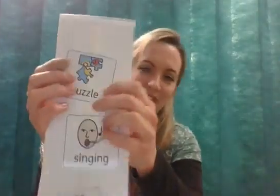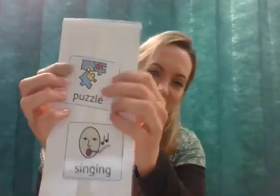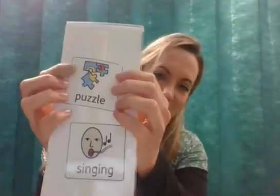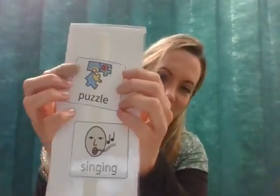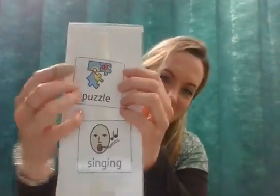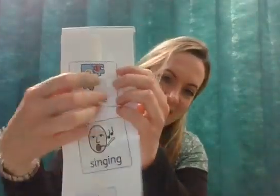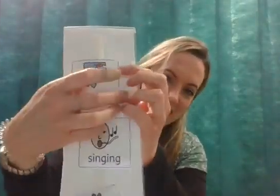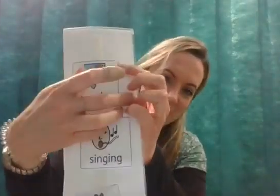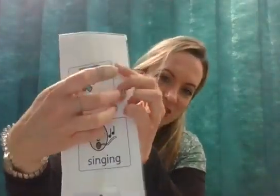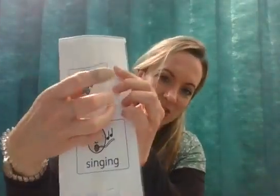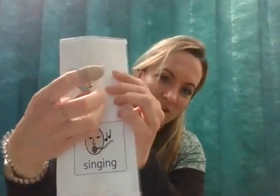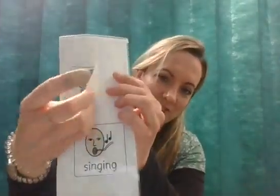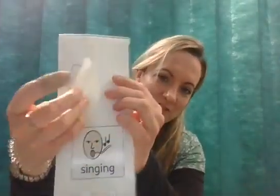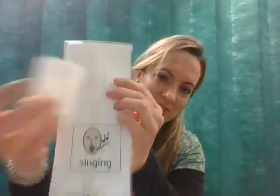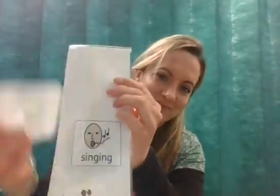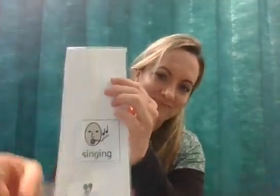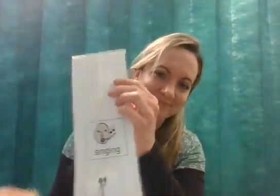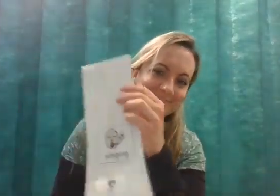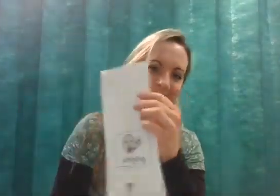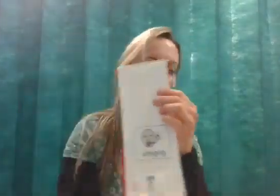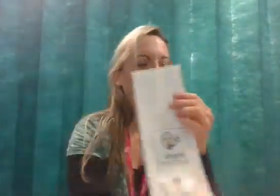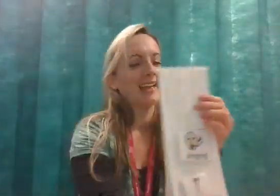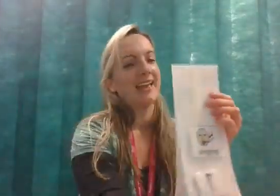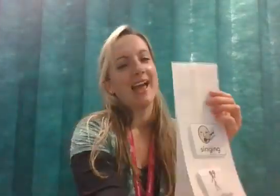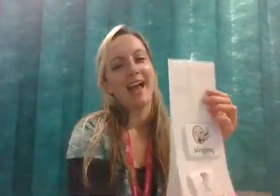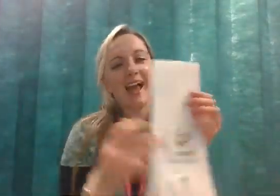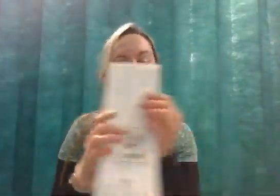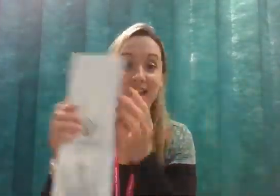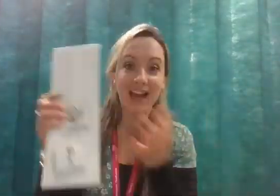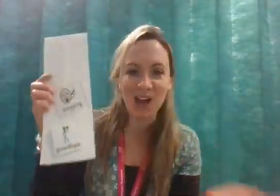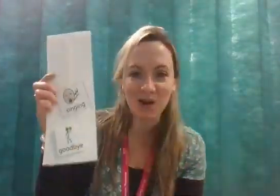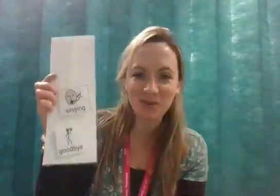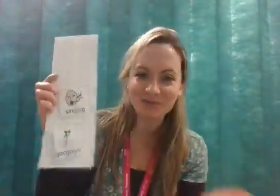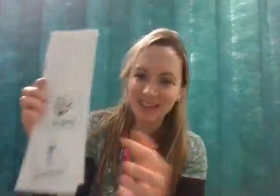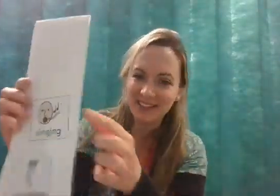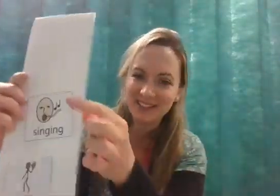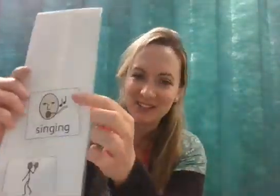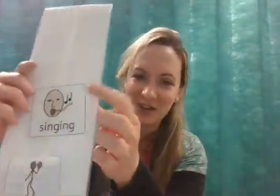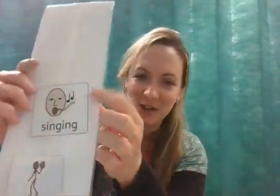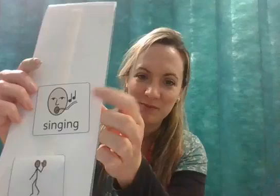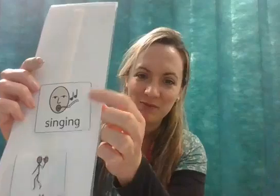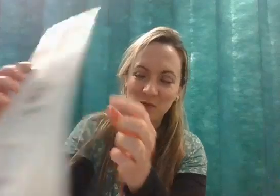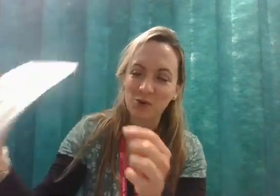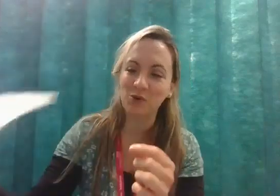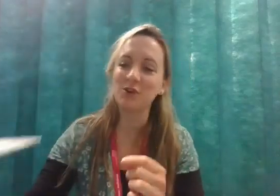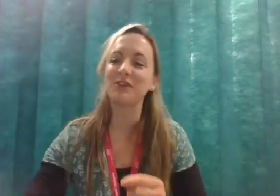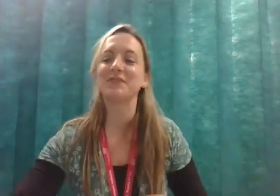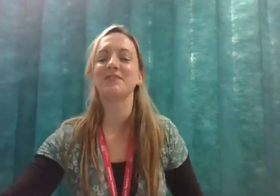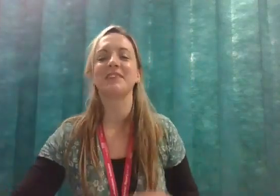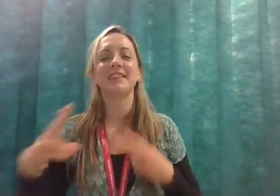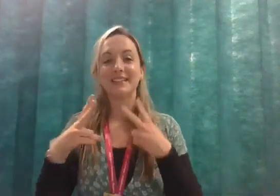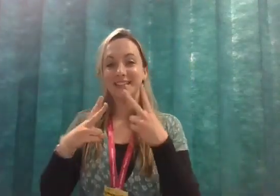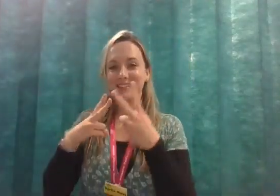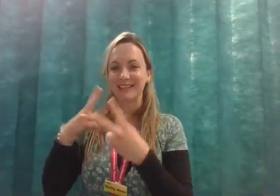is finished. Oh. And now it's time for